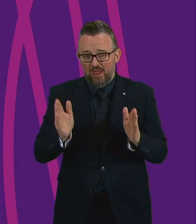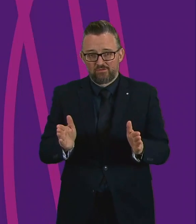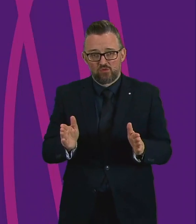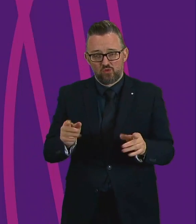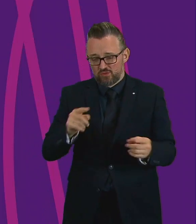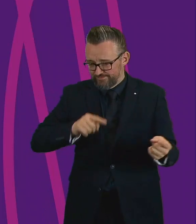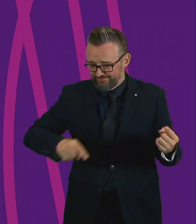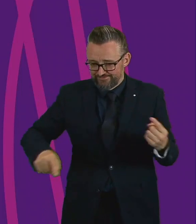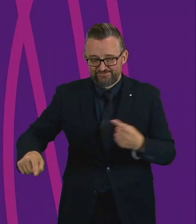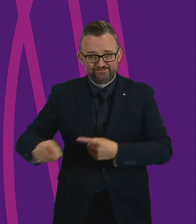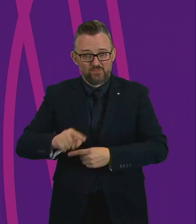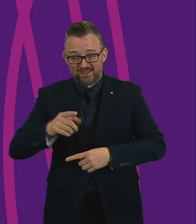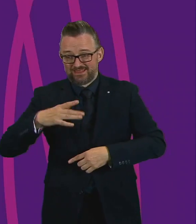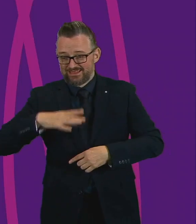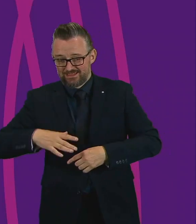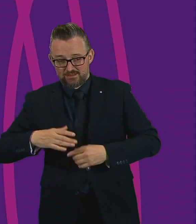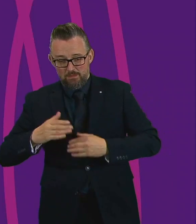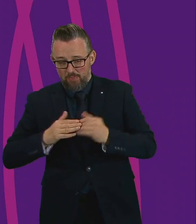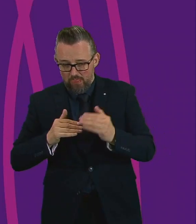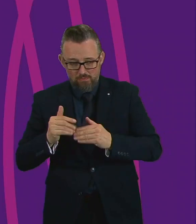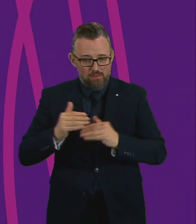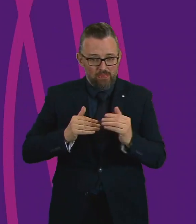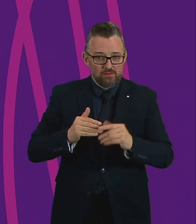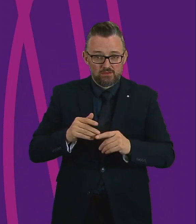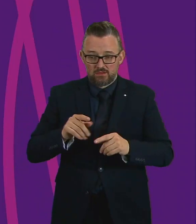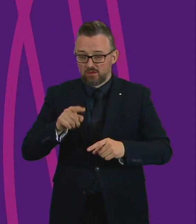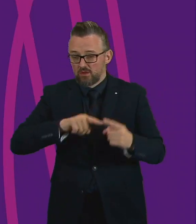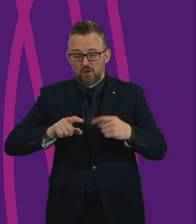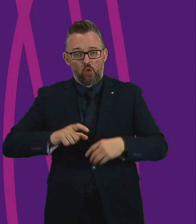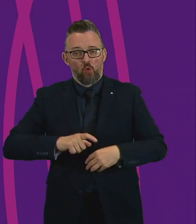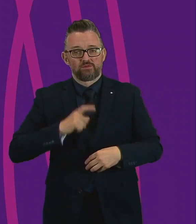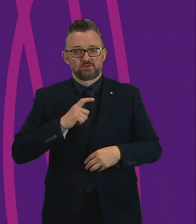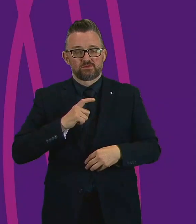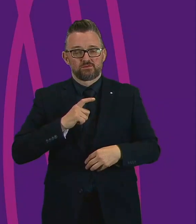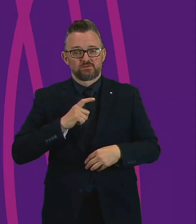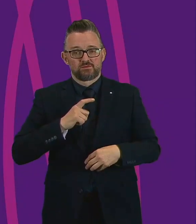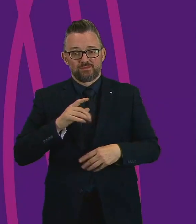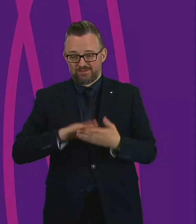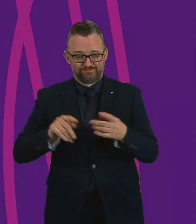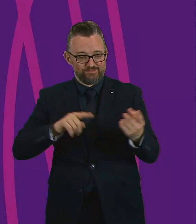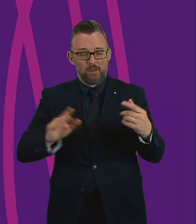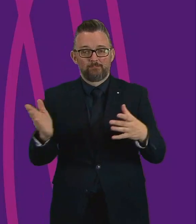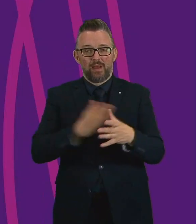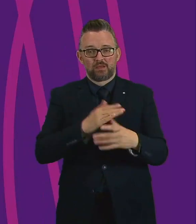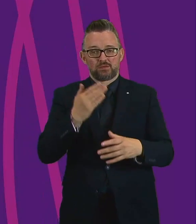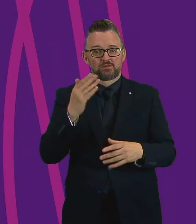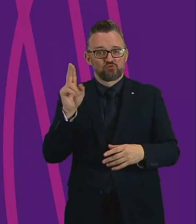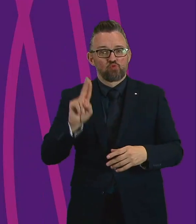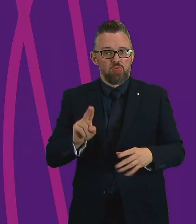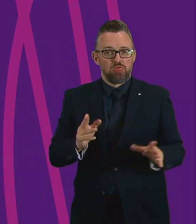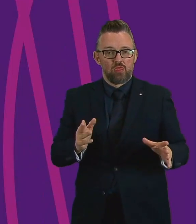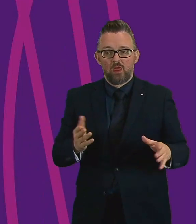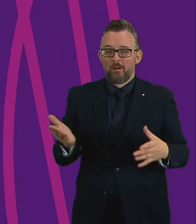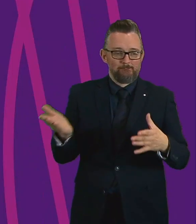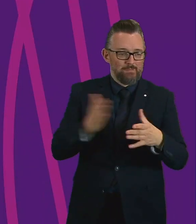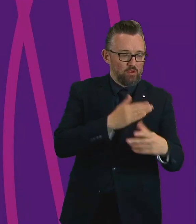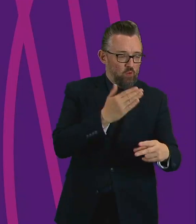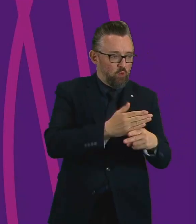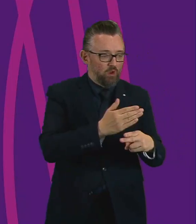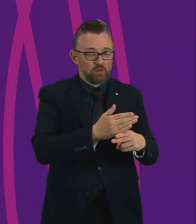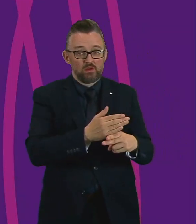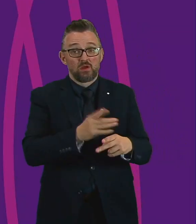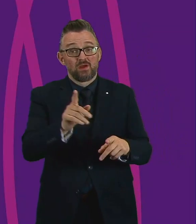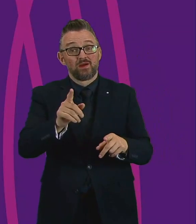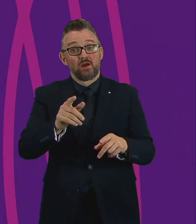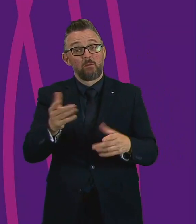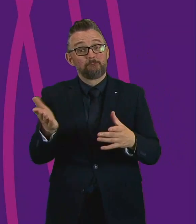those requirements to give people the confidence to go back to school and work. And we simply can't go back either to the economic